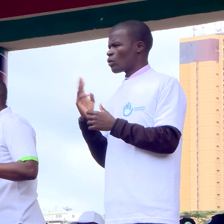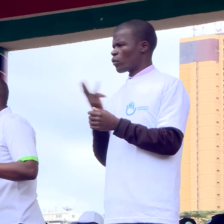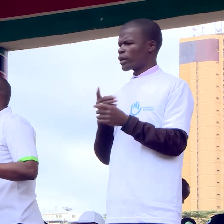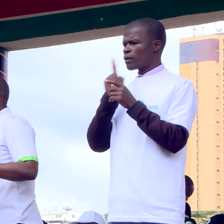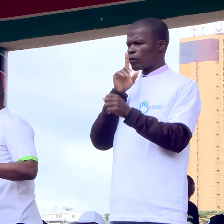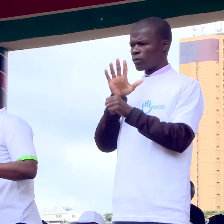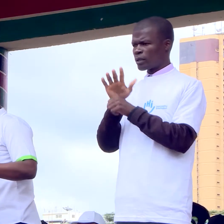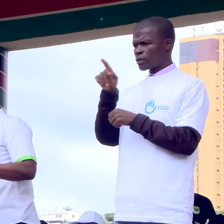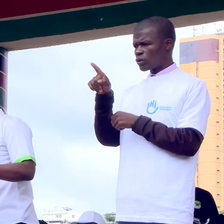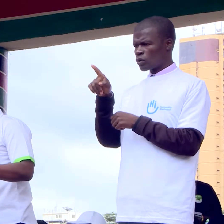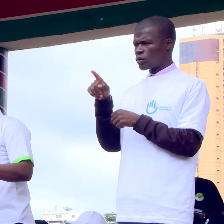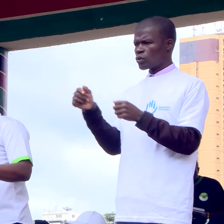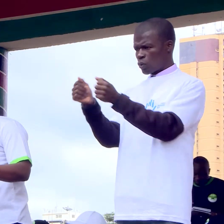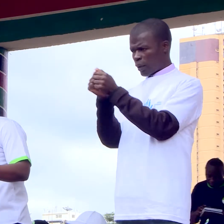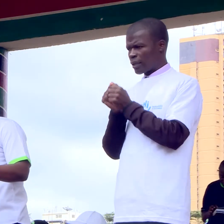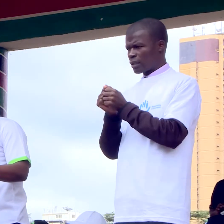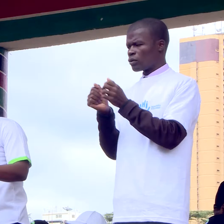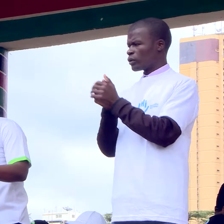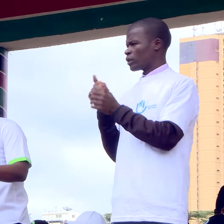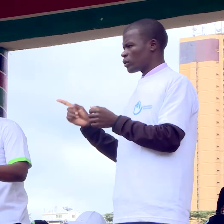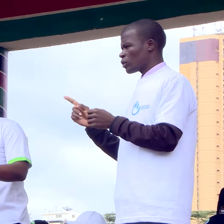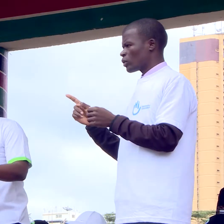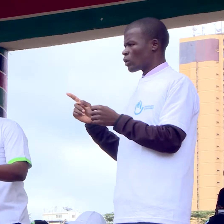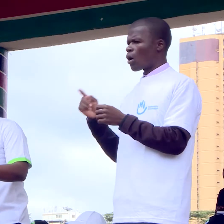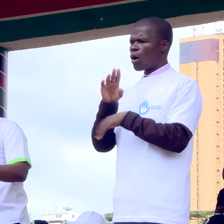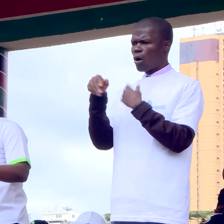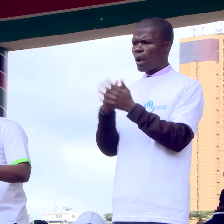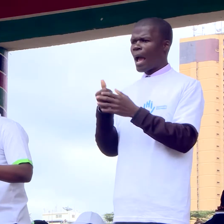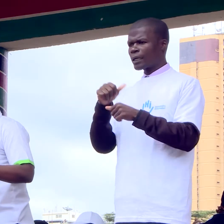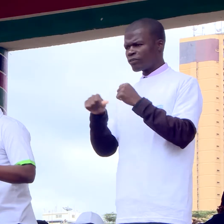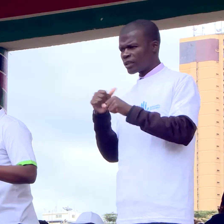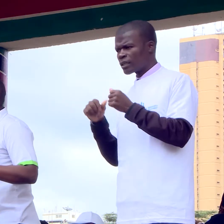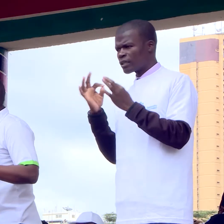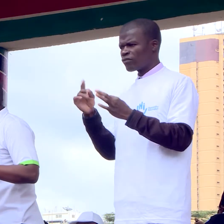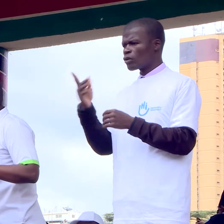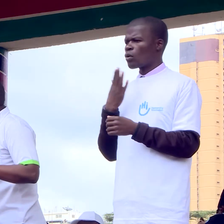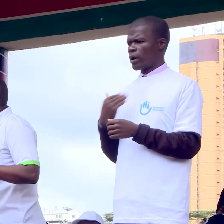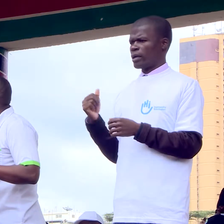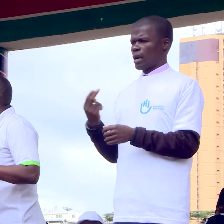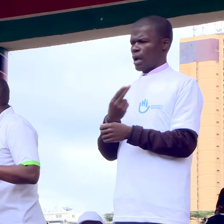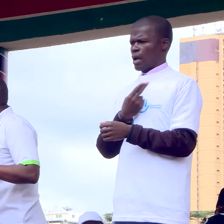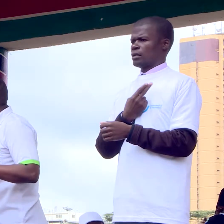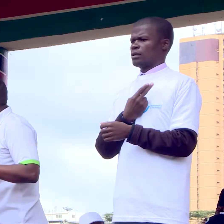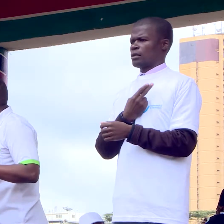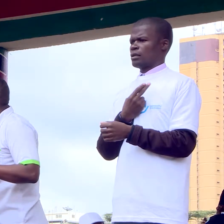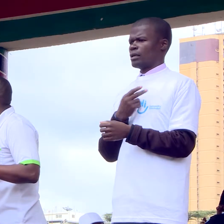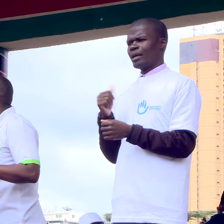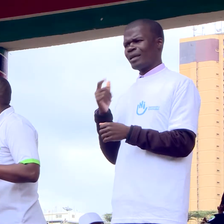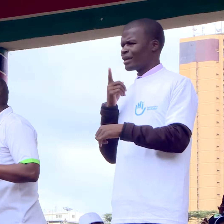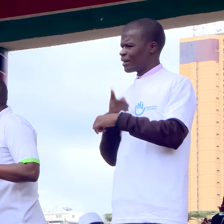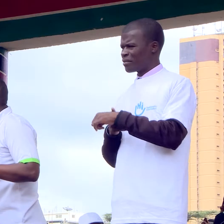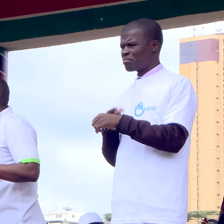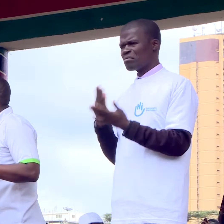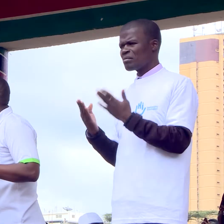we're gonna collaborate with you in any activity. And if you need us anytime, whether it is during the